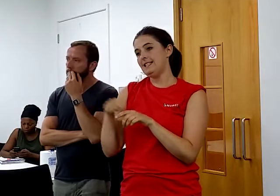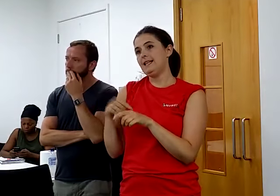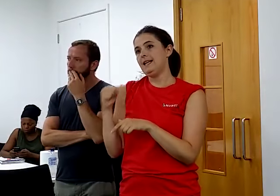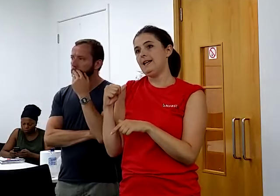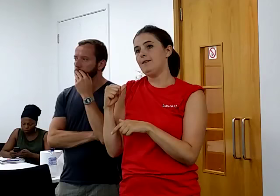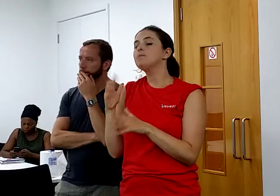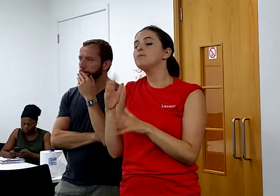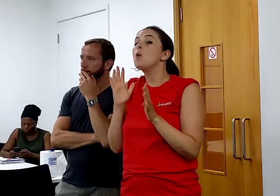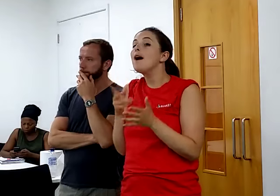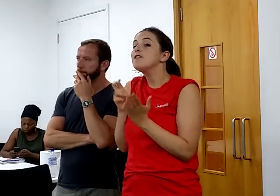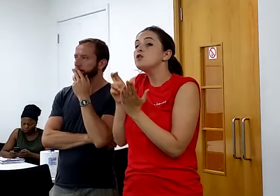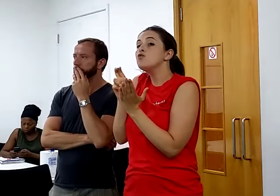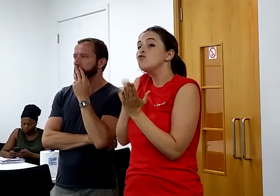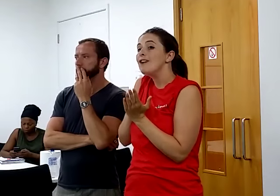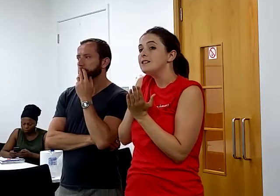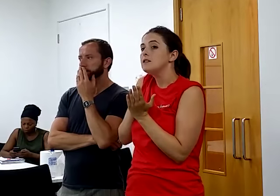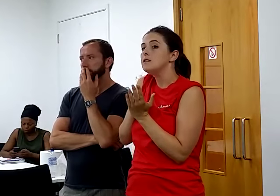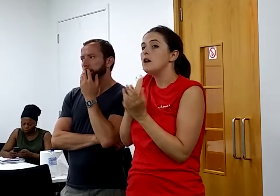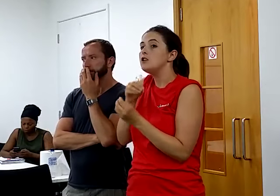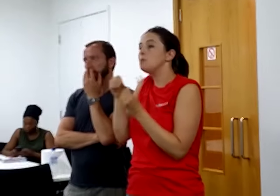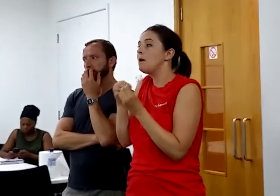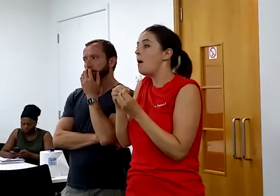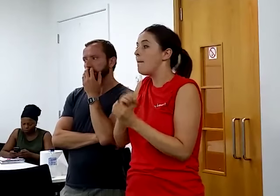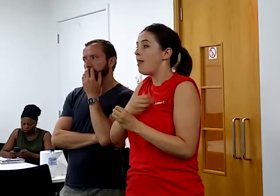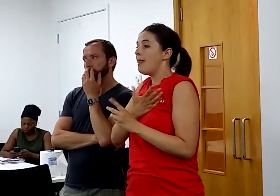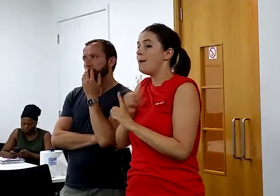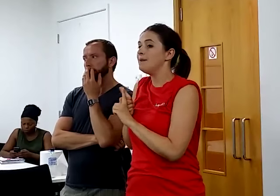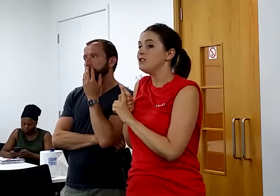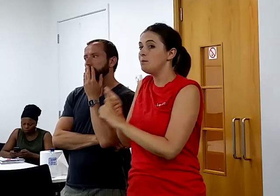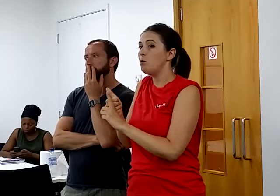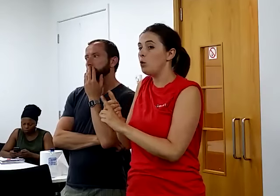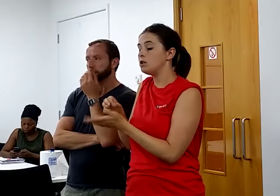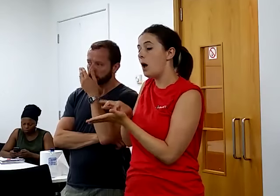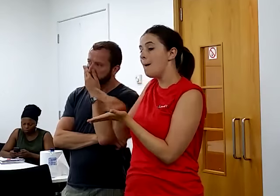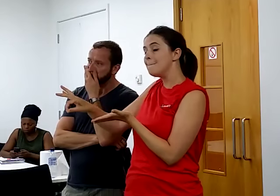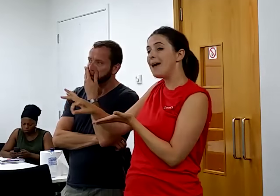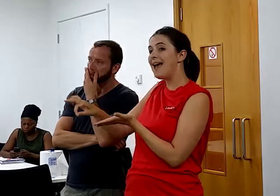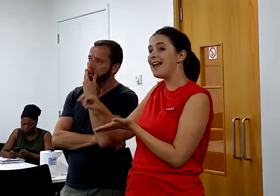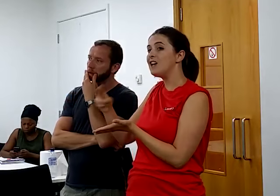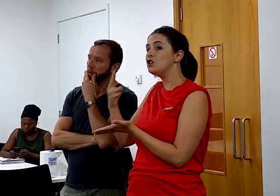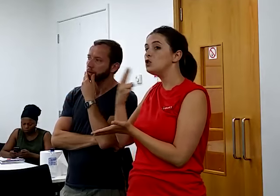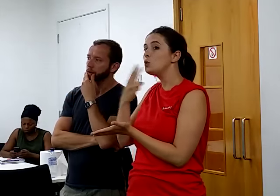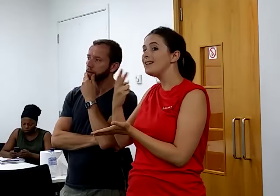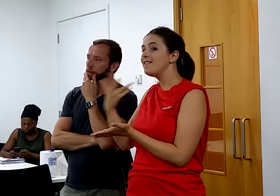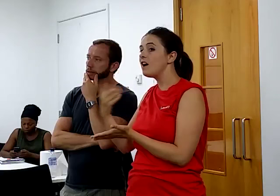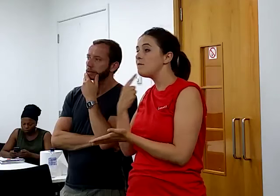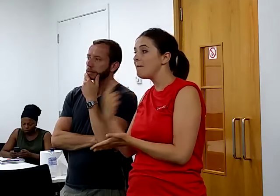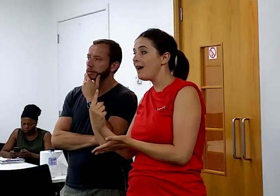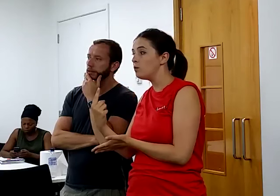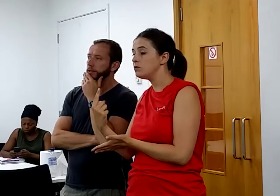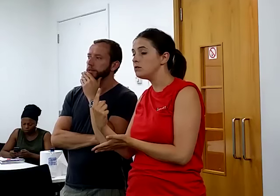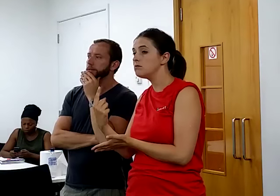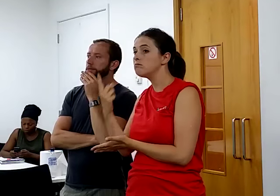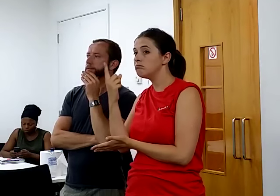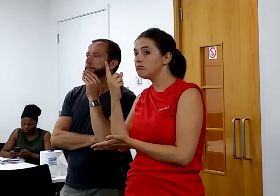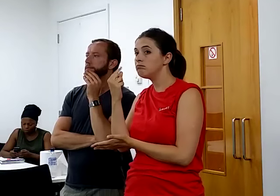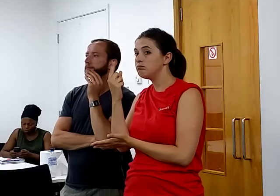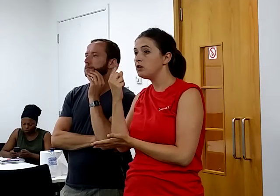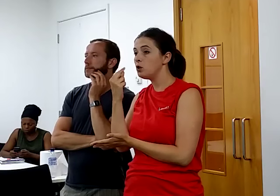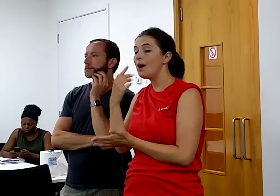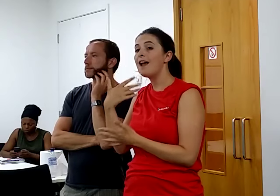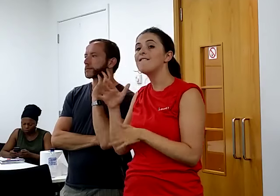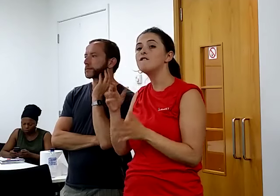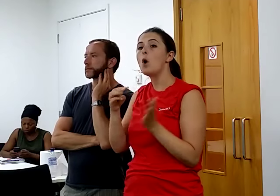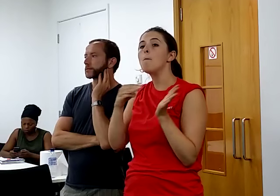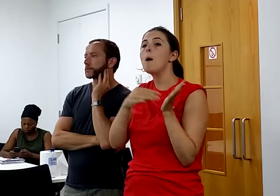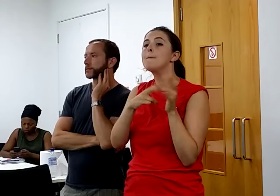You must register to become a Labour supporter and pay £25. You can do this from Monday